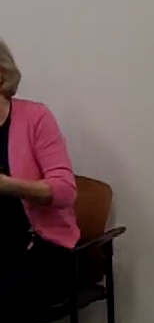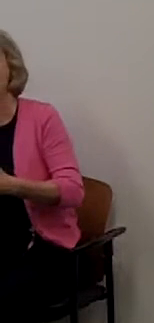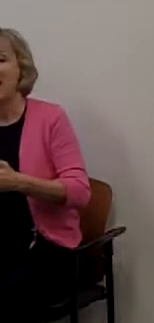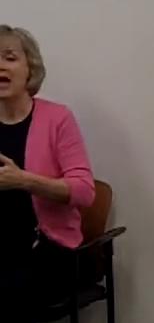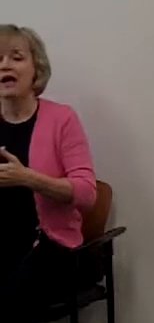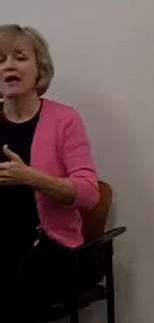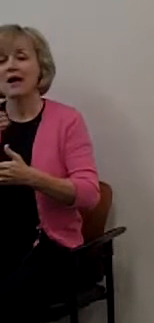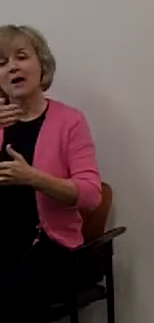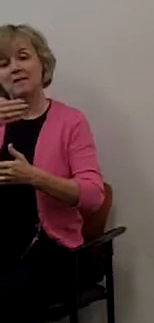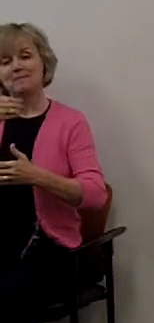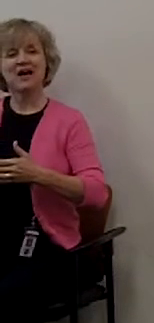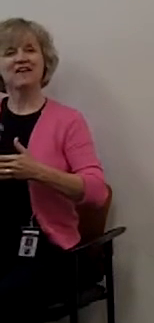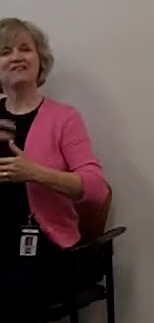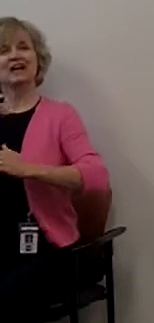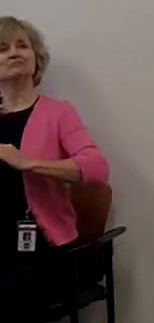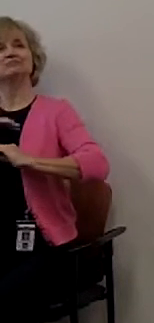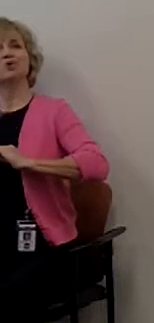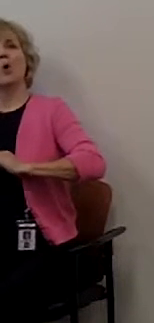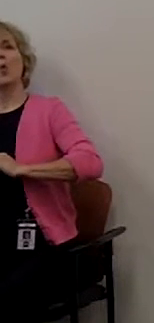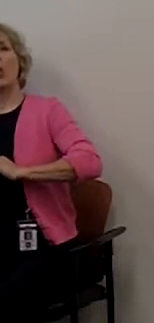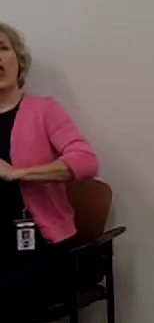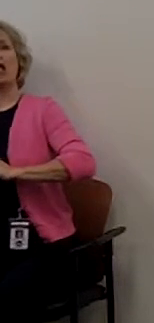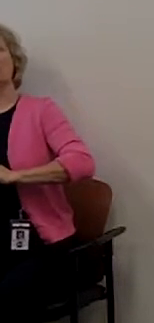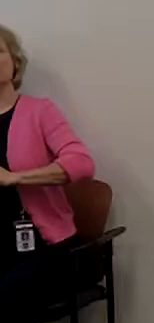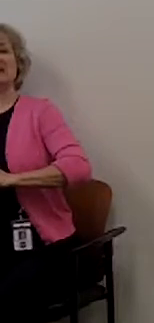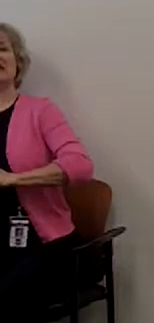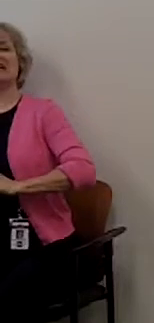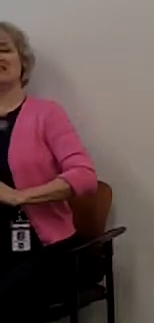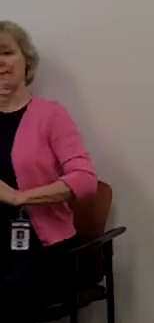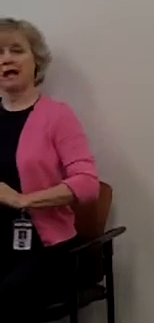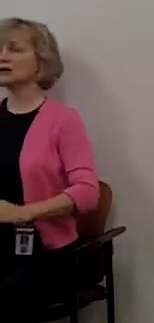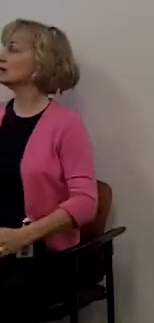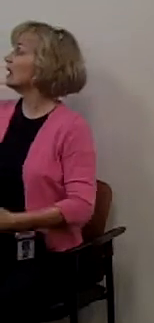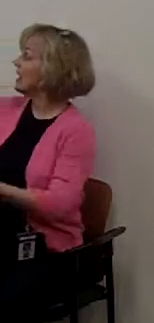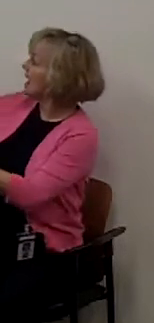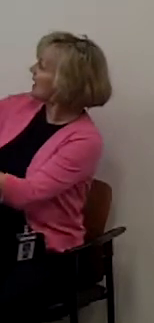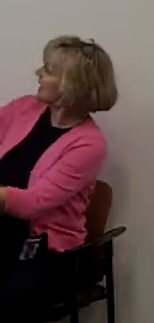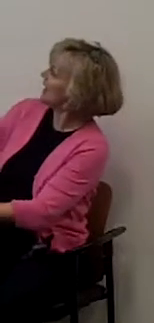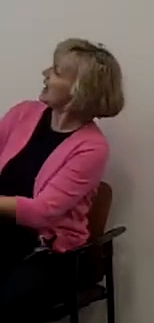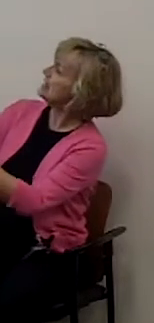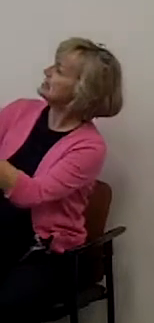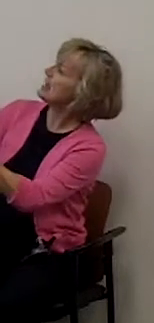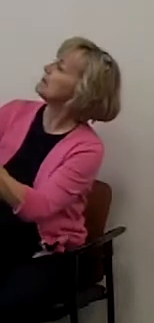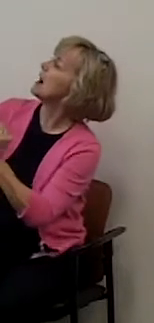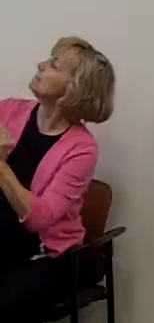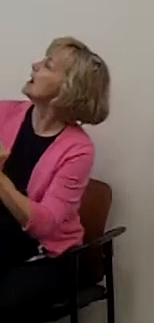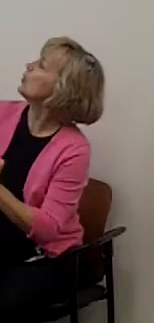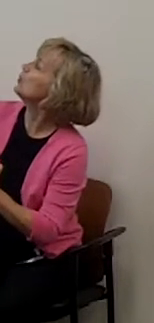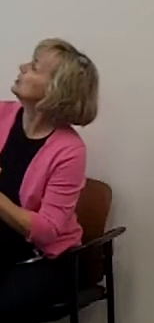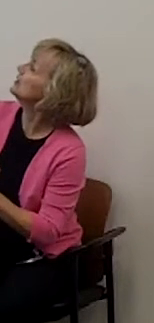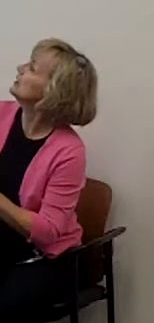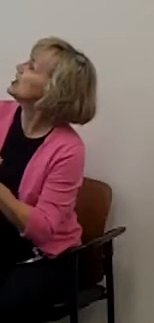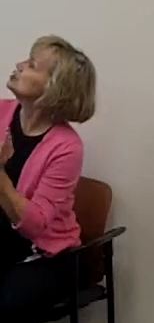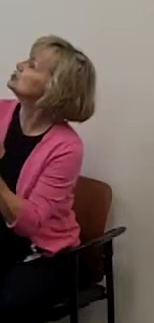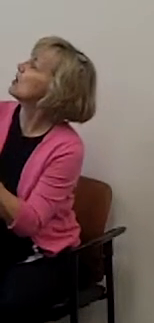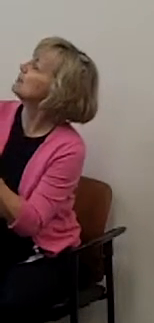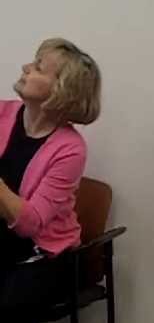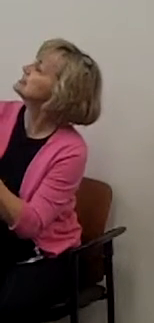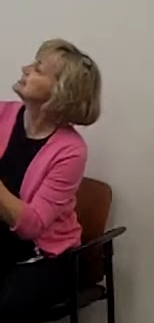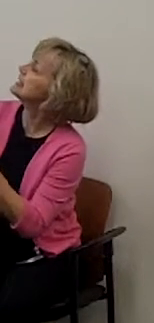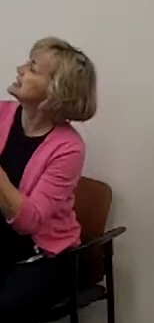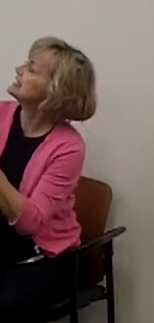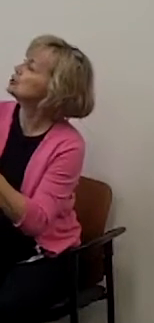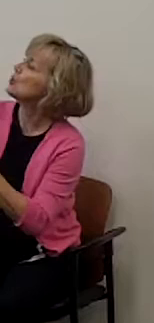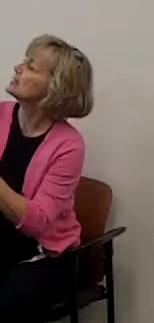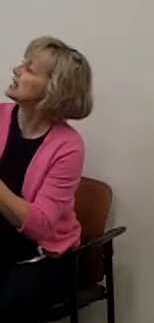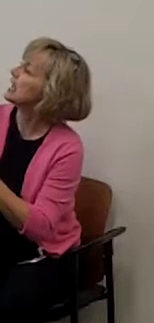of well-being. So I'm looking forward to that. And these are just some statistics about small businesses in